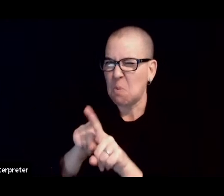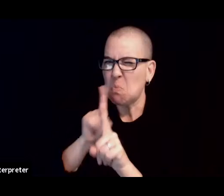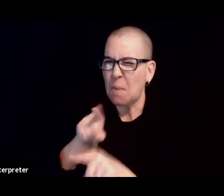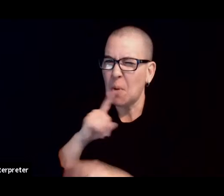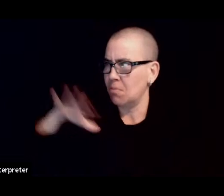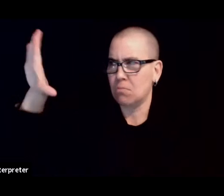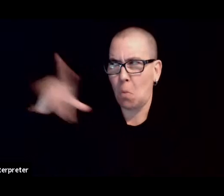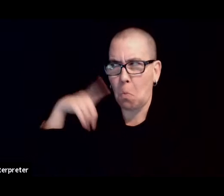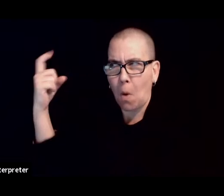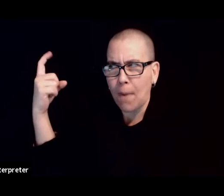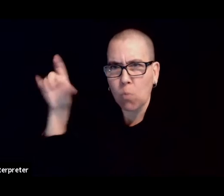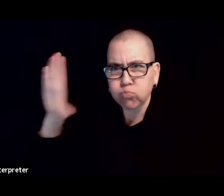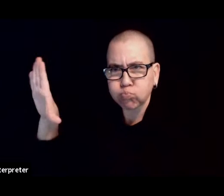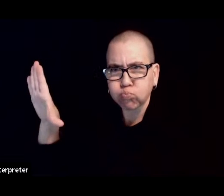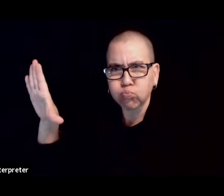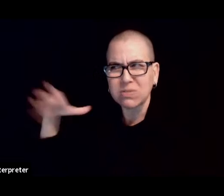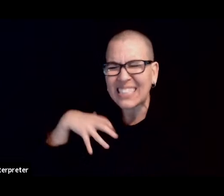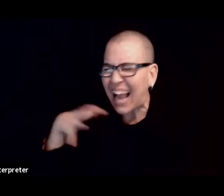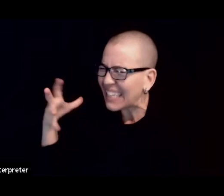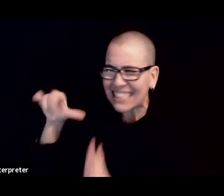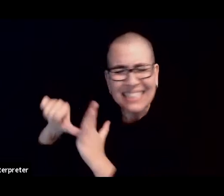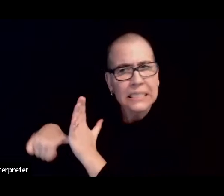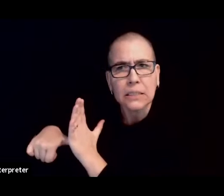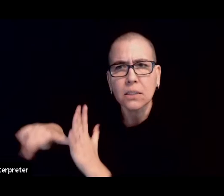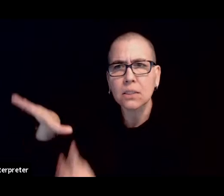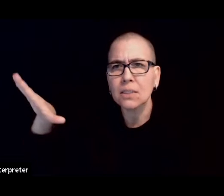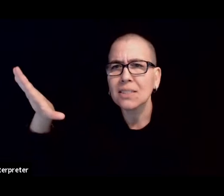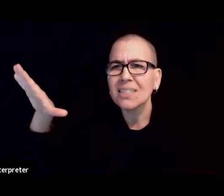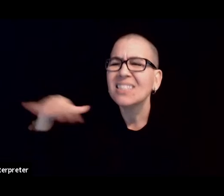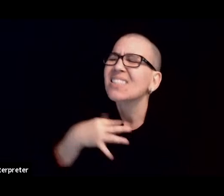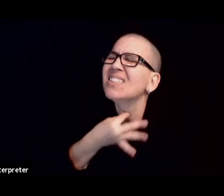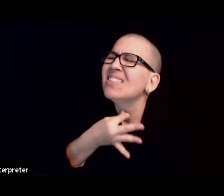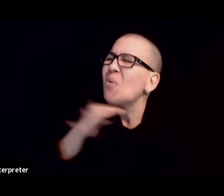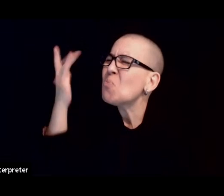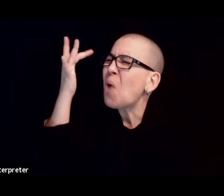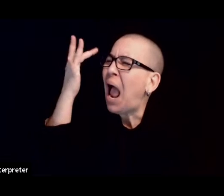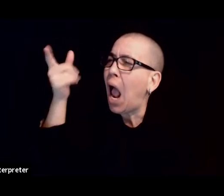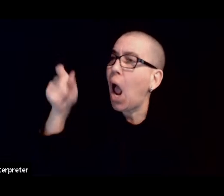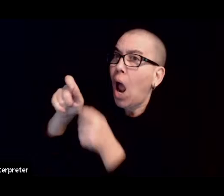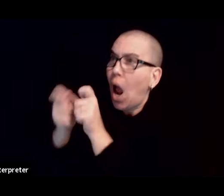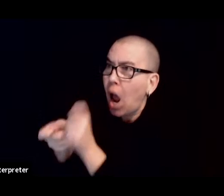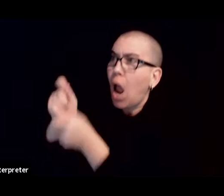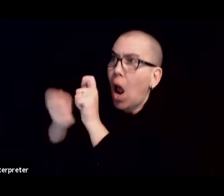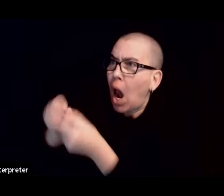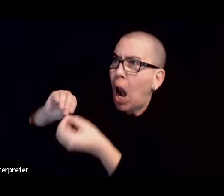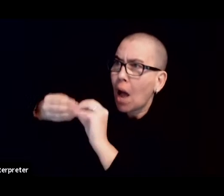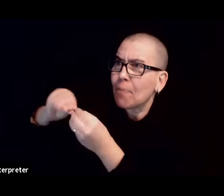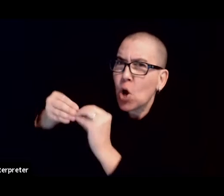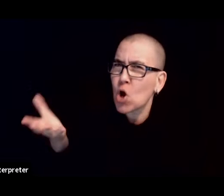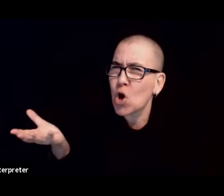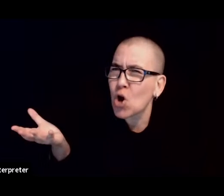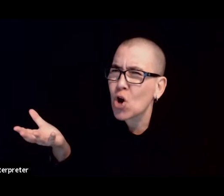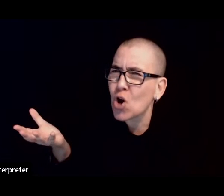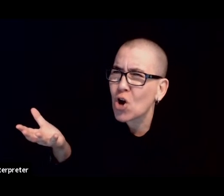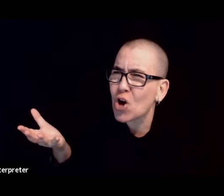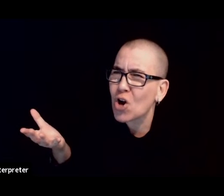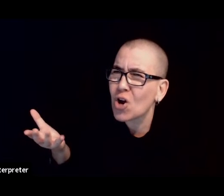Again, is this just hiccups in when we're getting this stuff, or is the total amount of Pfizer